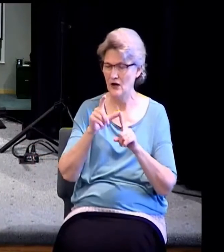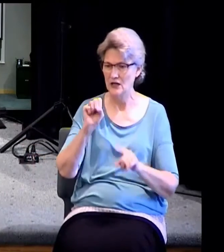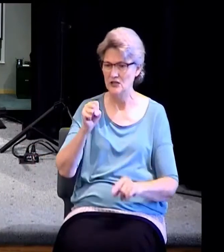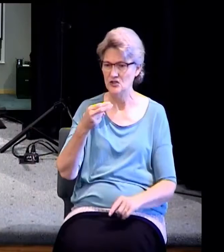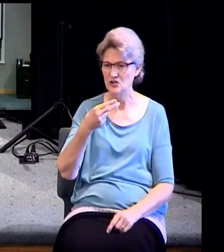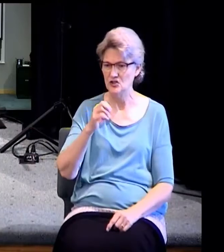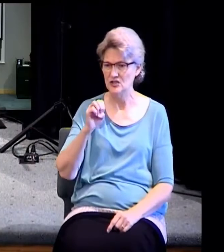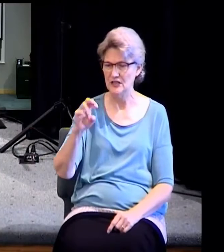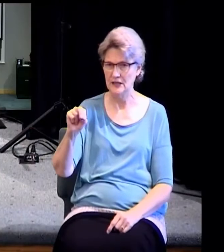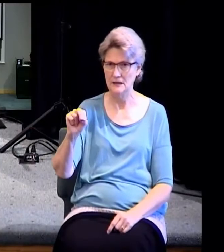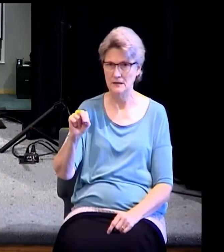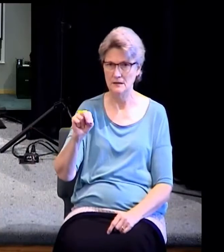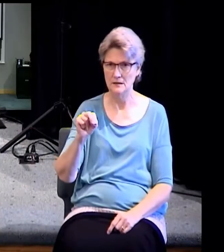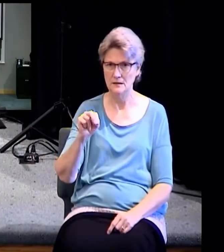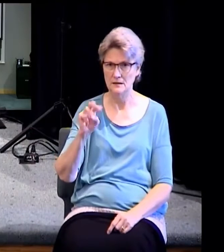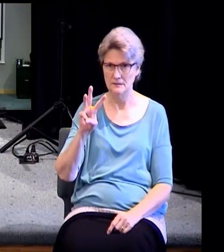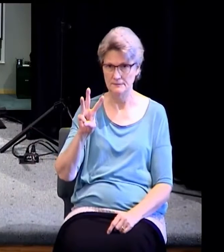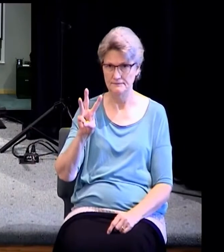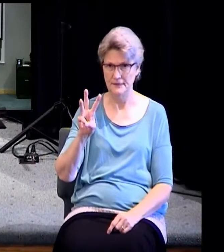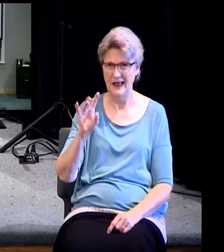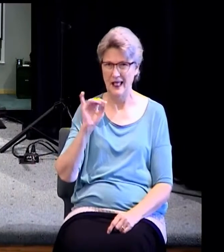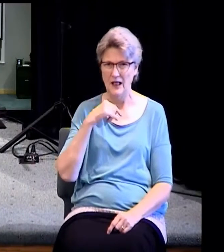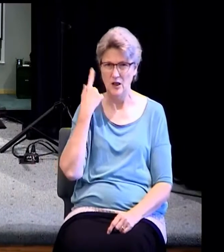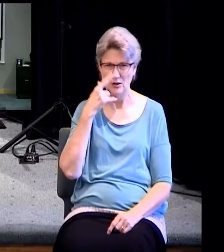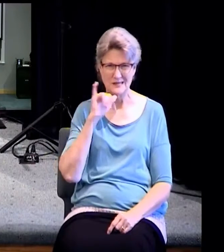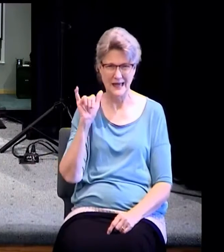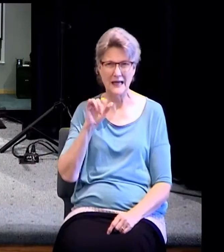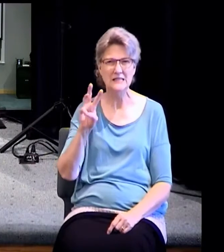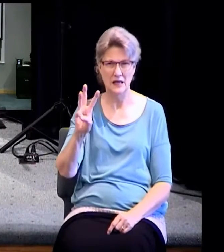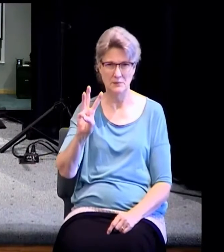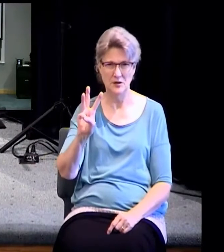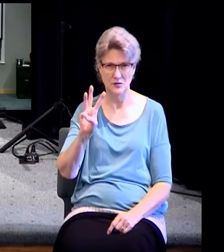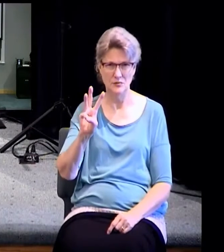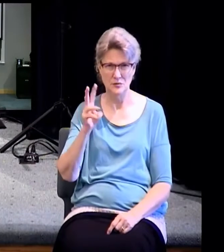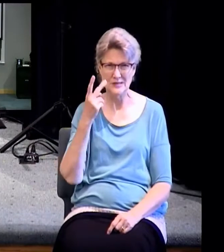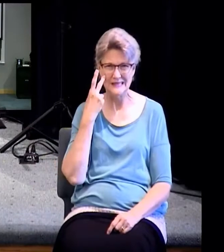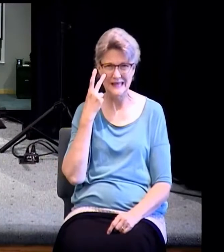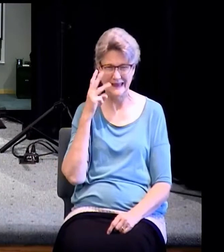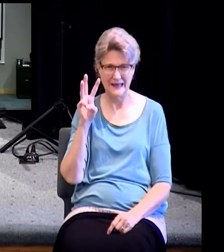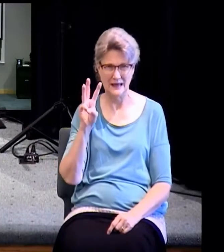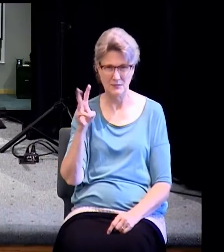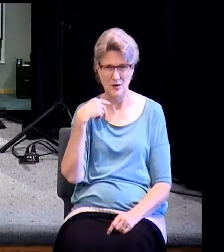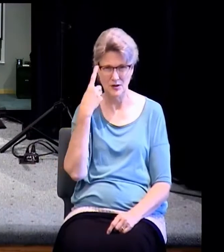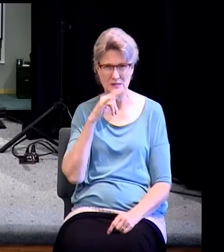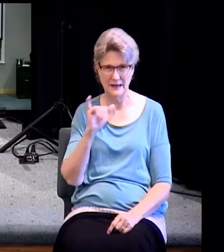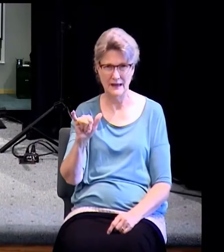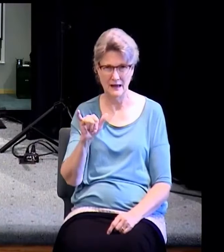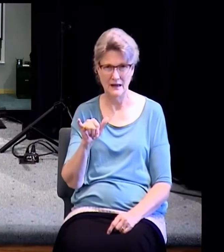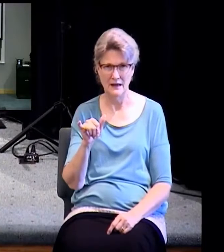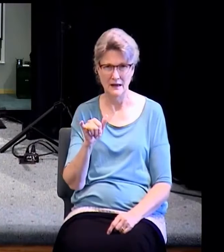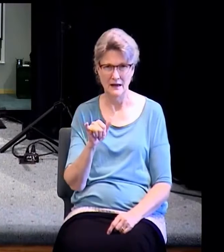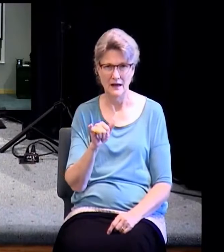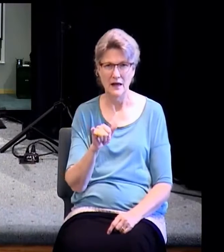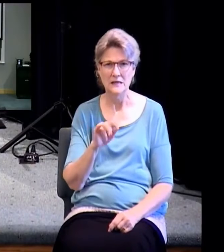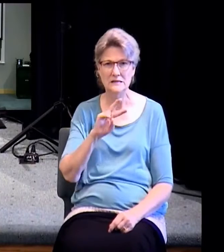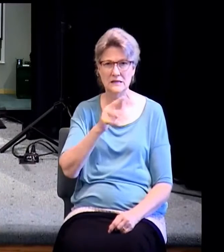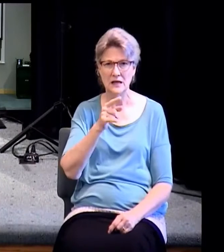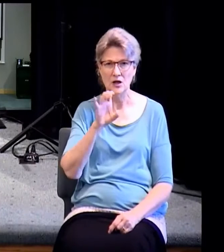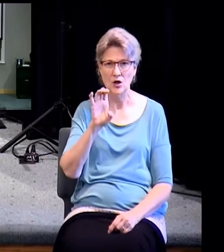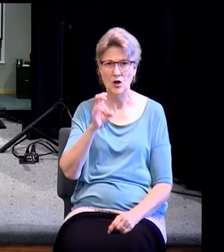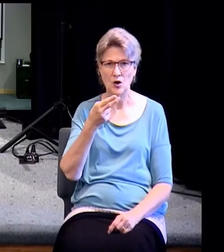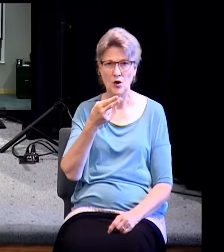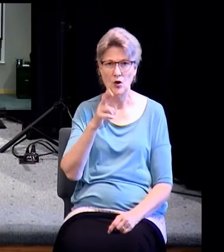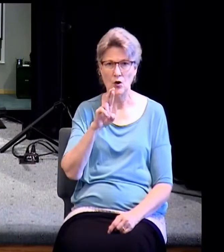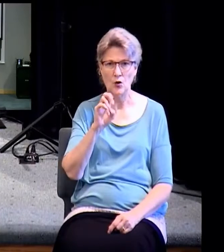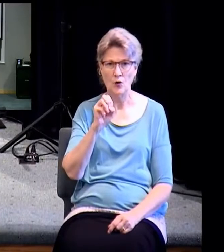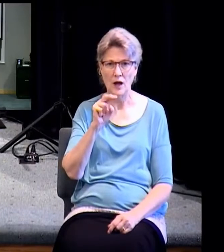in Jerusalem in 2 Chronicles 7:16, "For now I have chosen and sanctified this house that my name